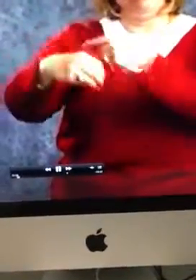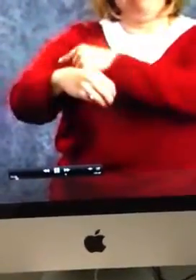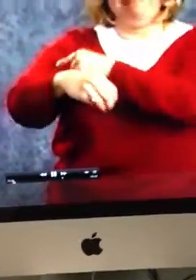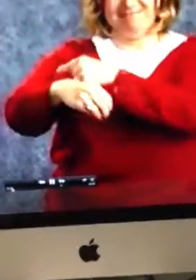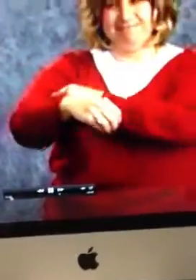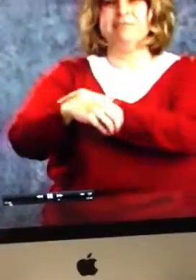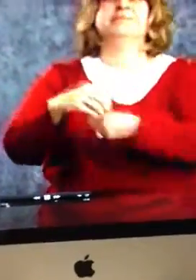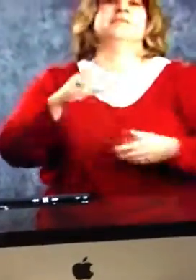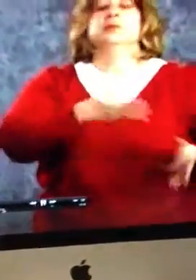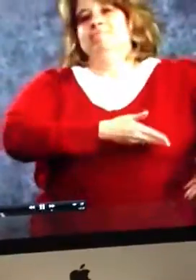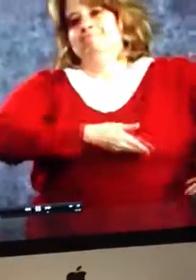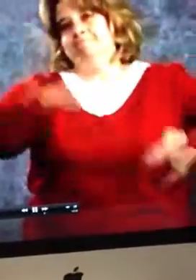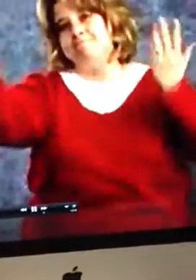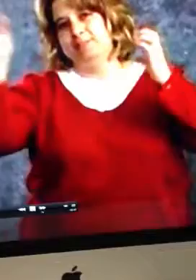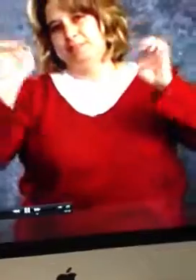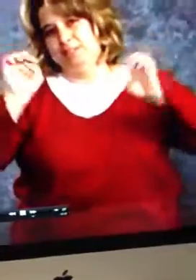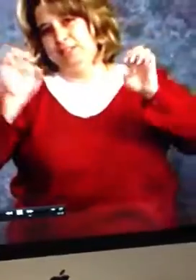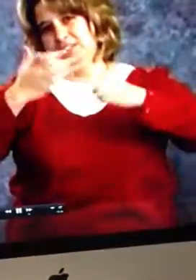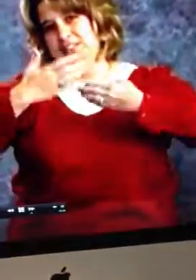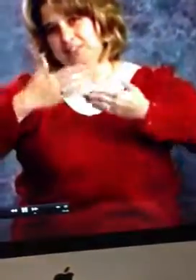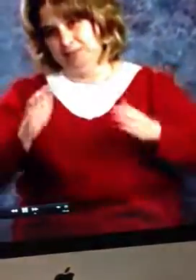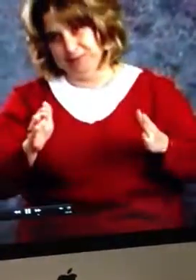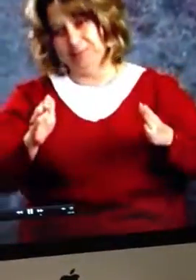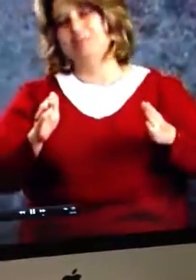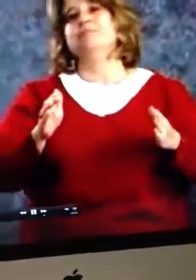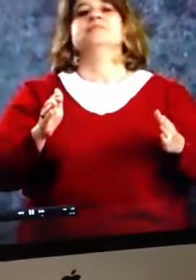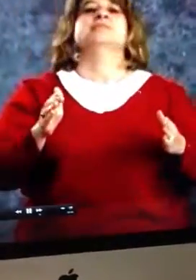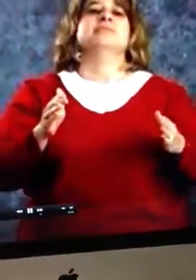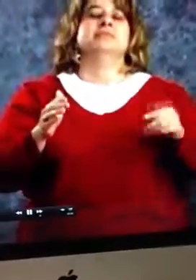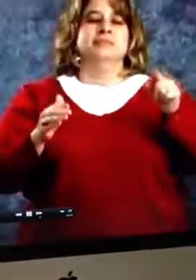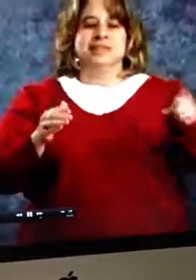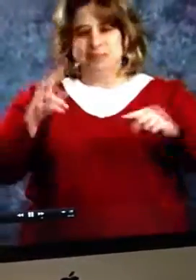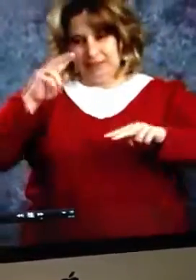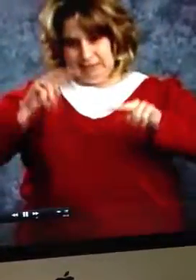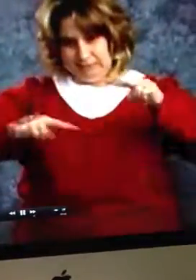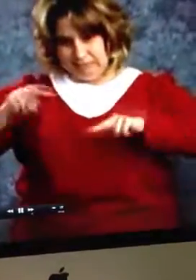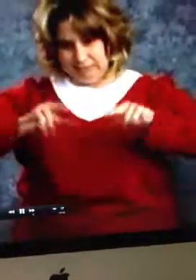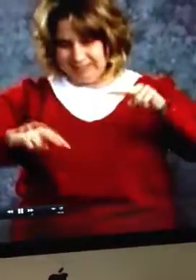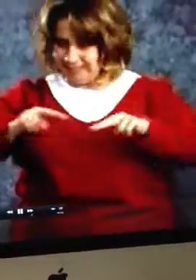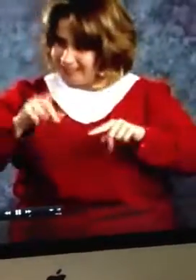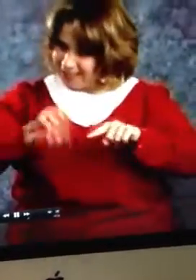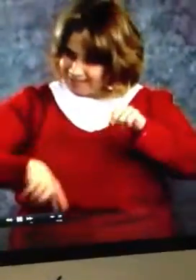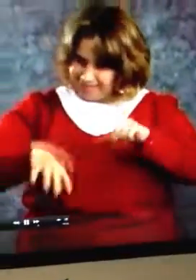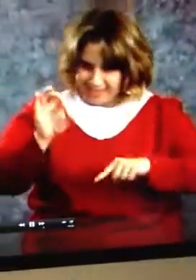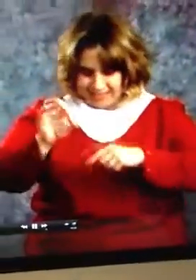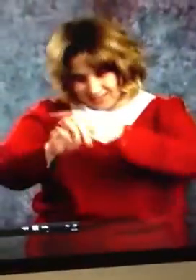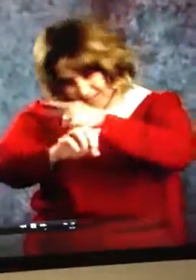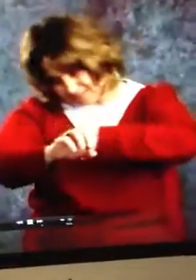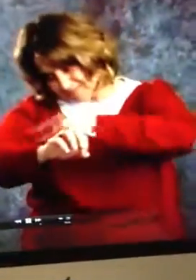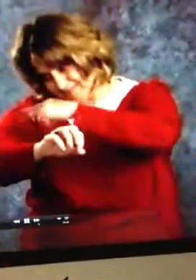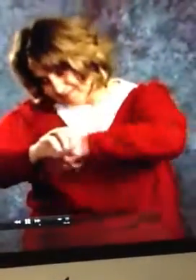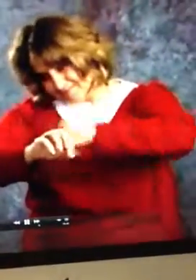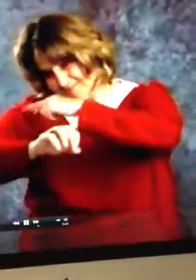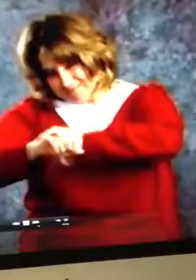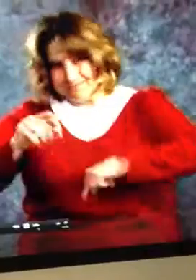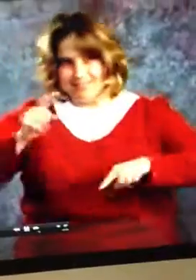And I thought maybe there might be glass inside of his arm, so I decided to bring him to the emergency room. And they examined him, and they couldn't find